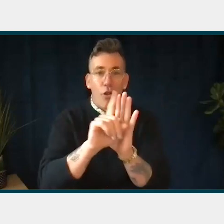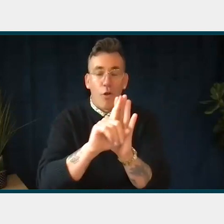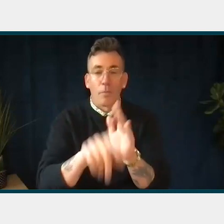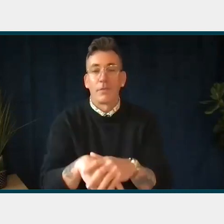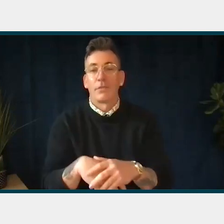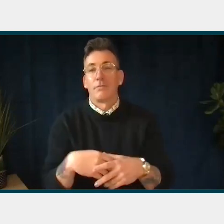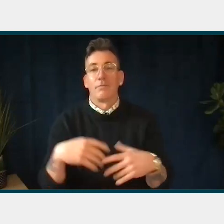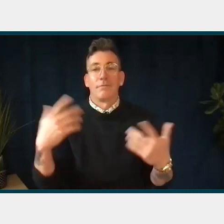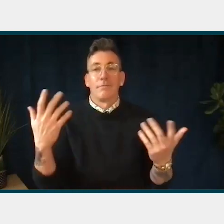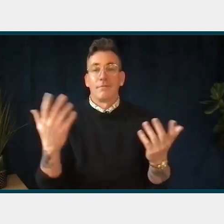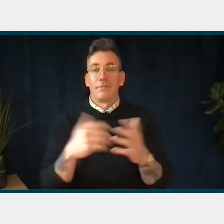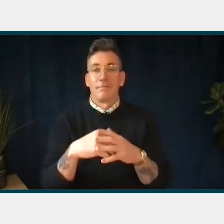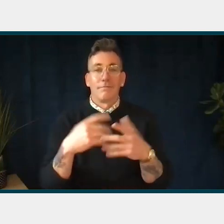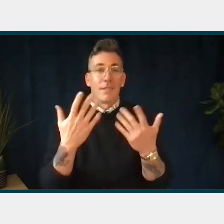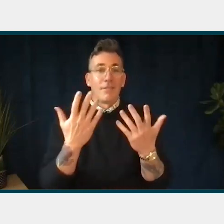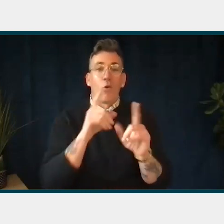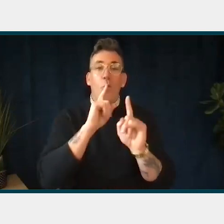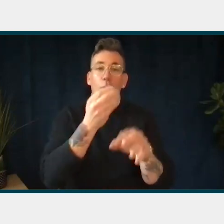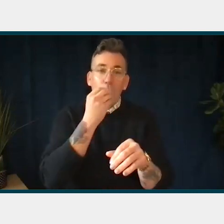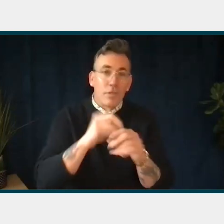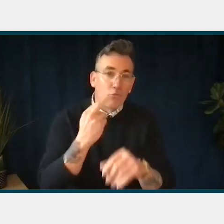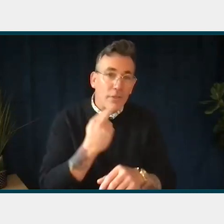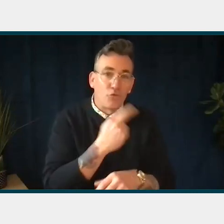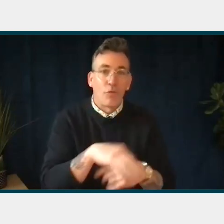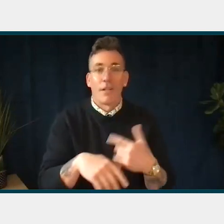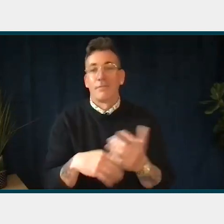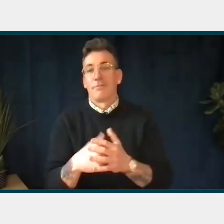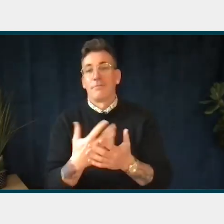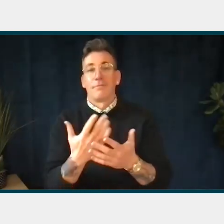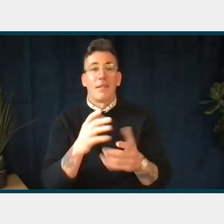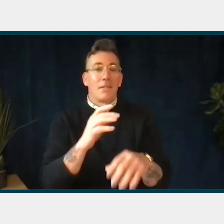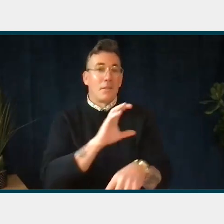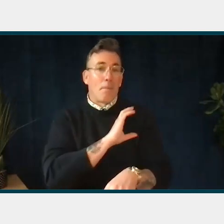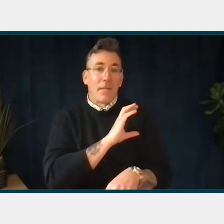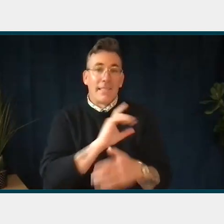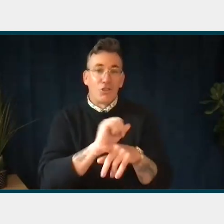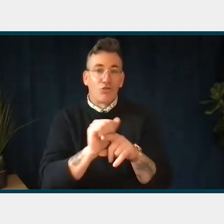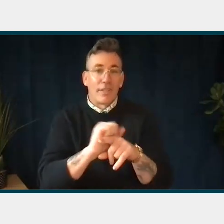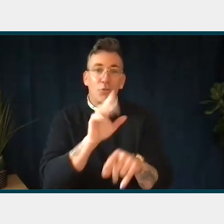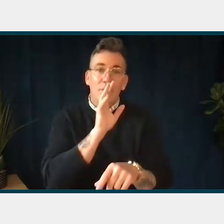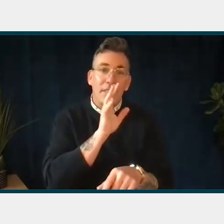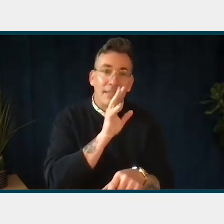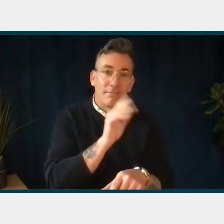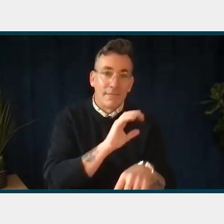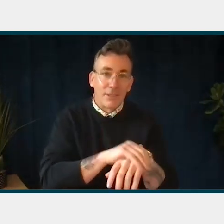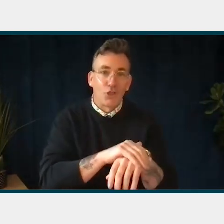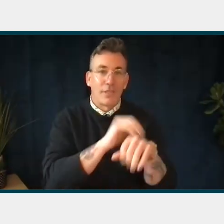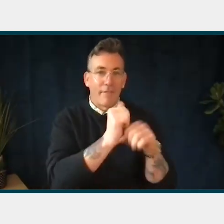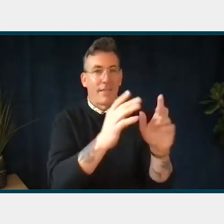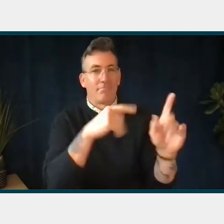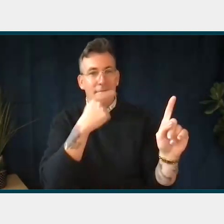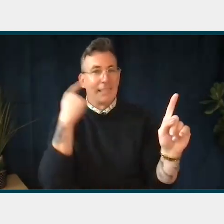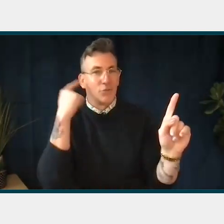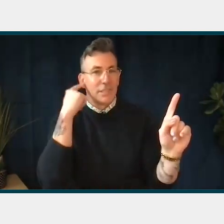we think about fire alarms, smoke alarms, when you want to order food at a restaurant.